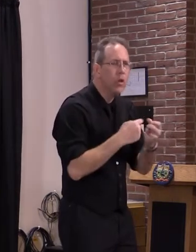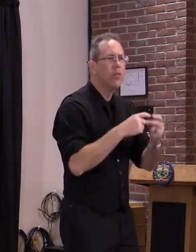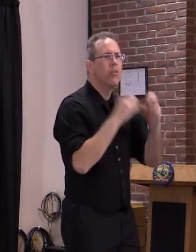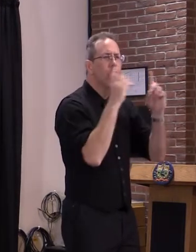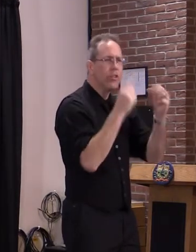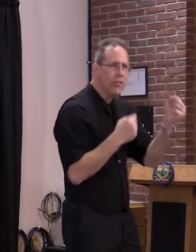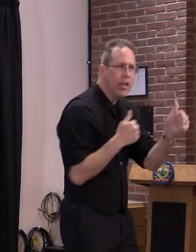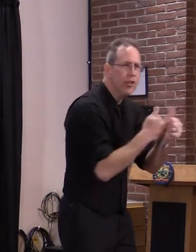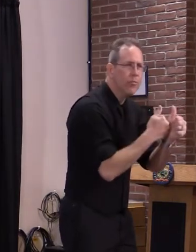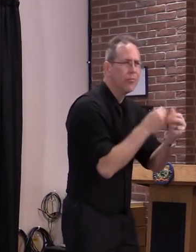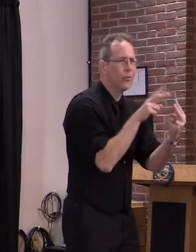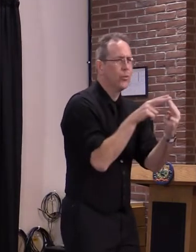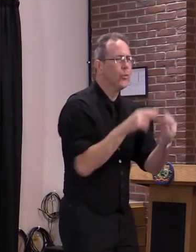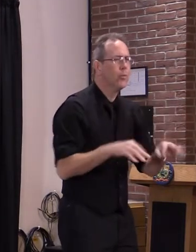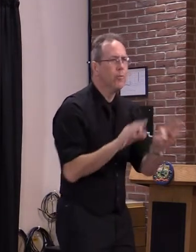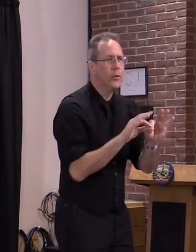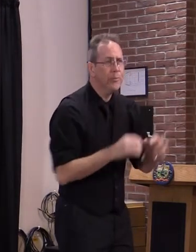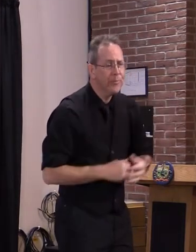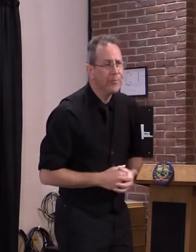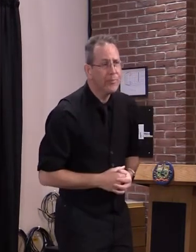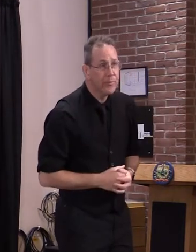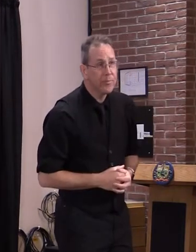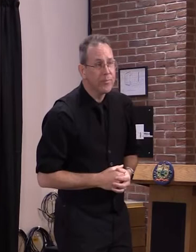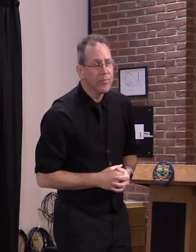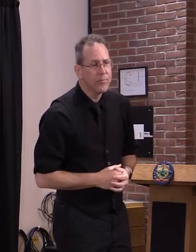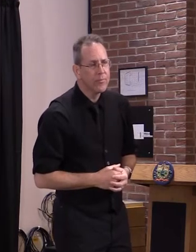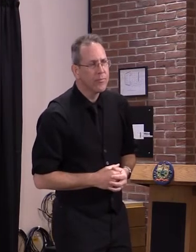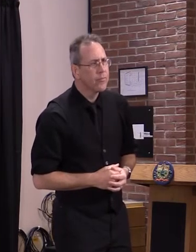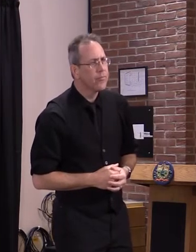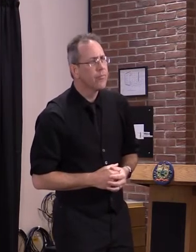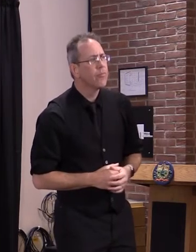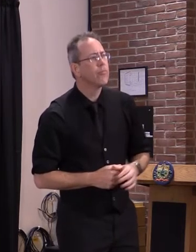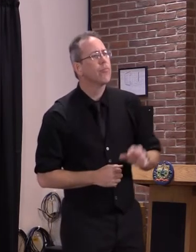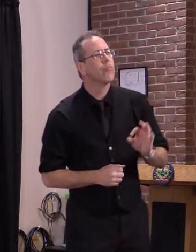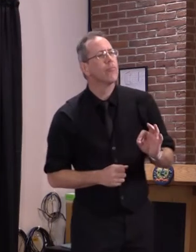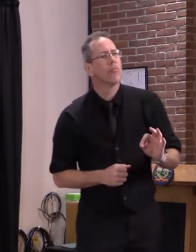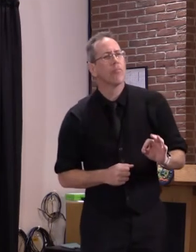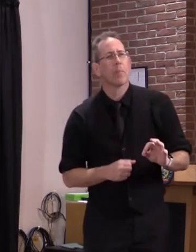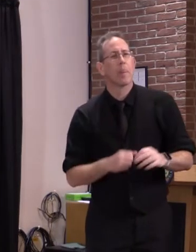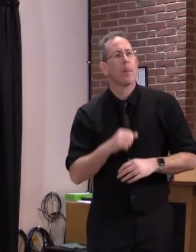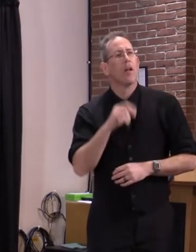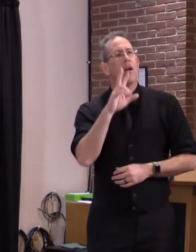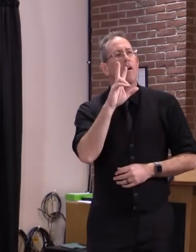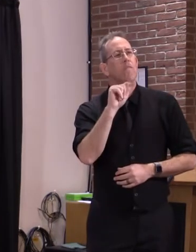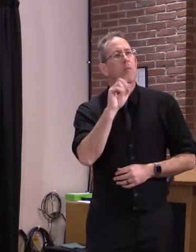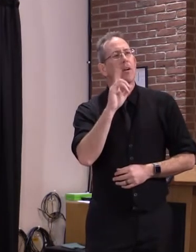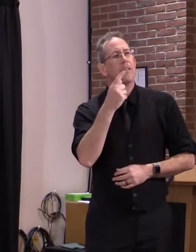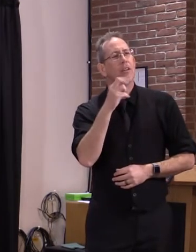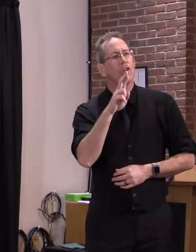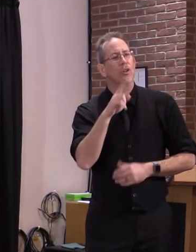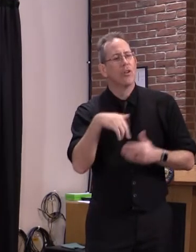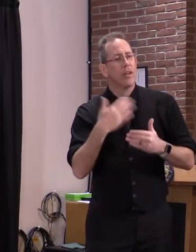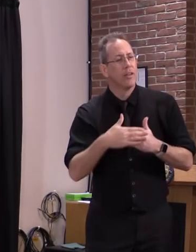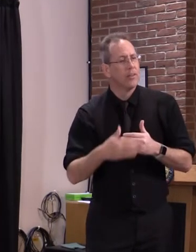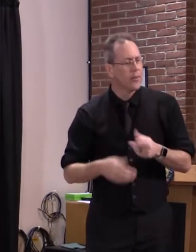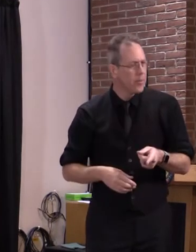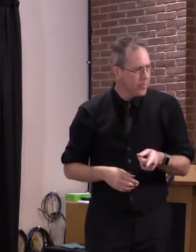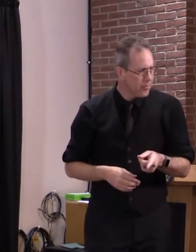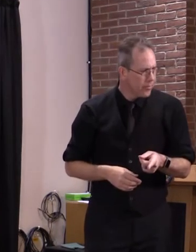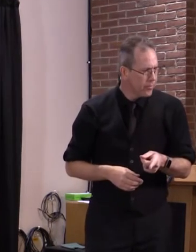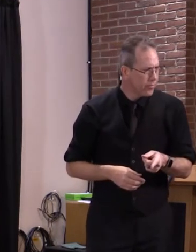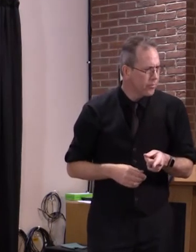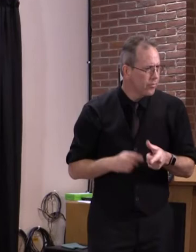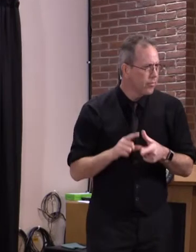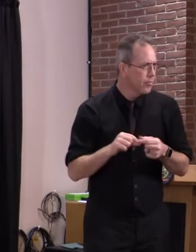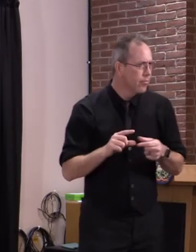Aaron, VT Digger. Hi. I believe that I think this